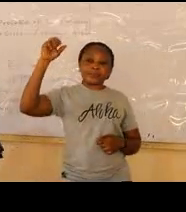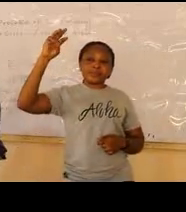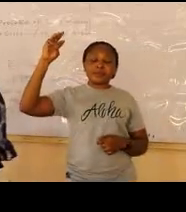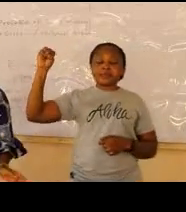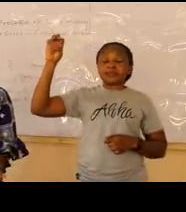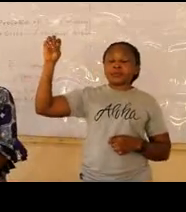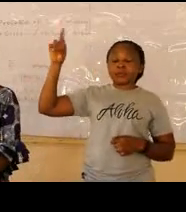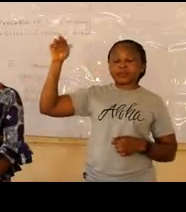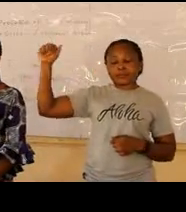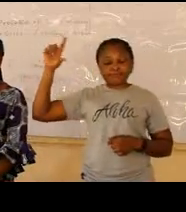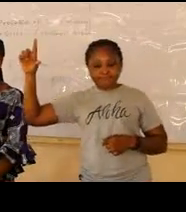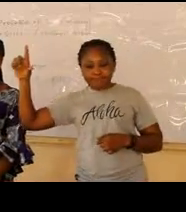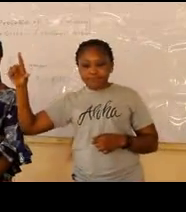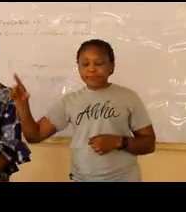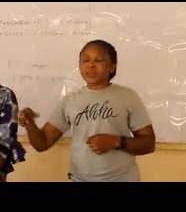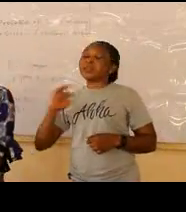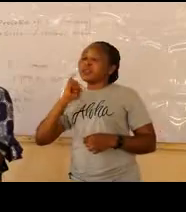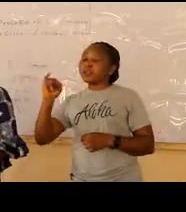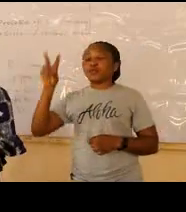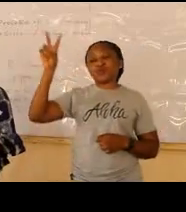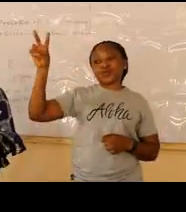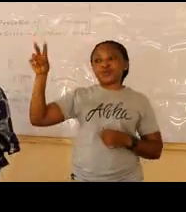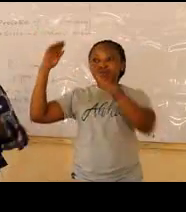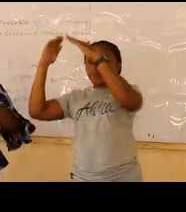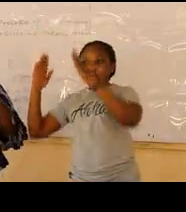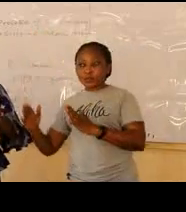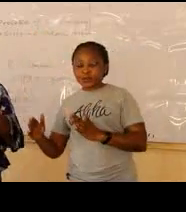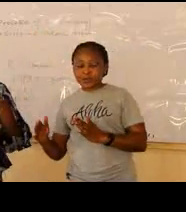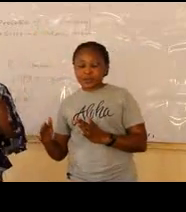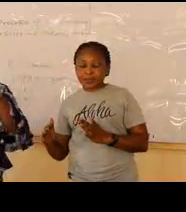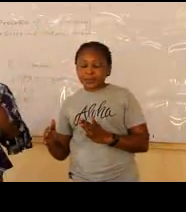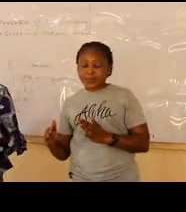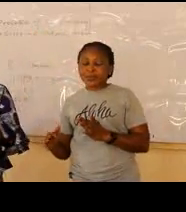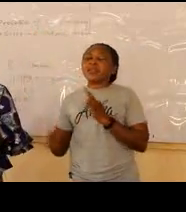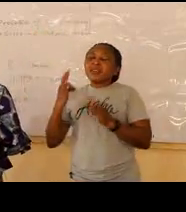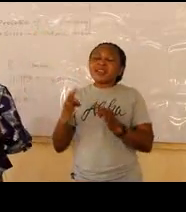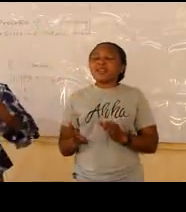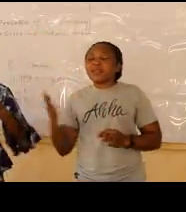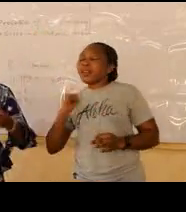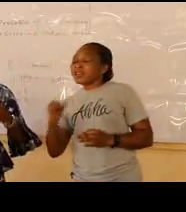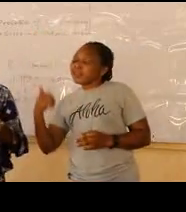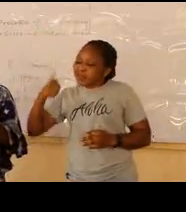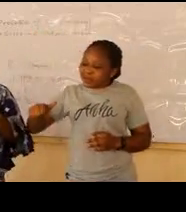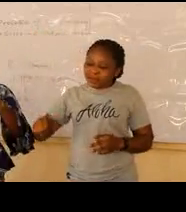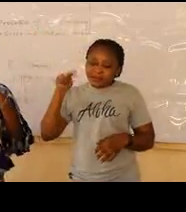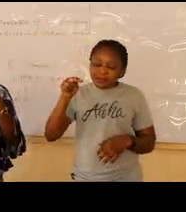the upper house. And then, if there is any need for further